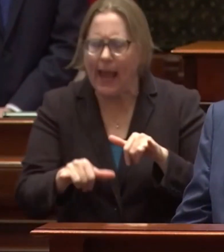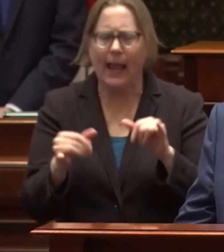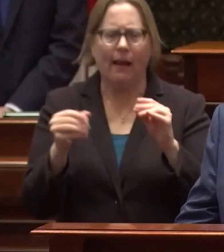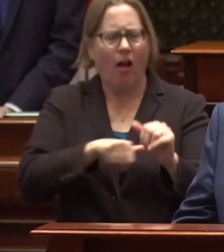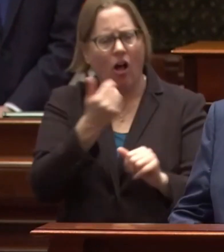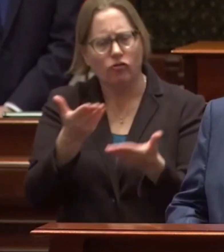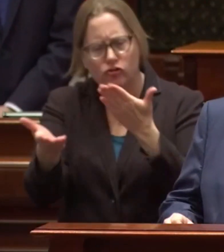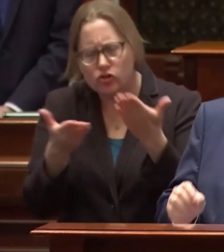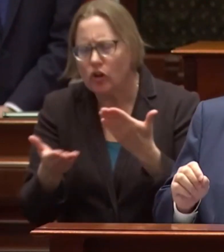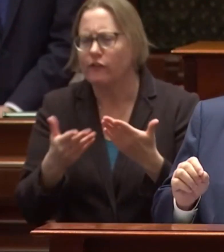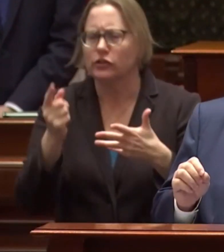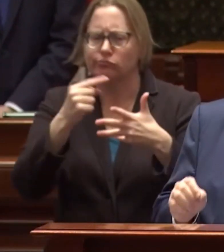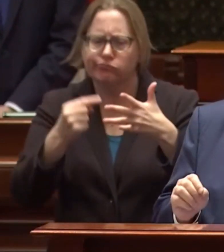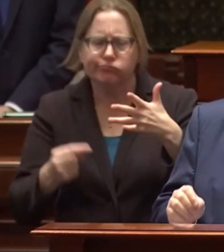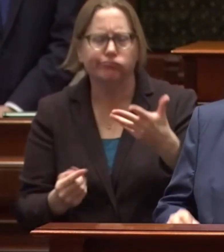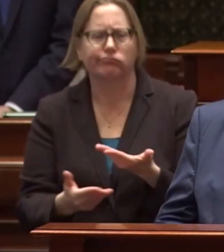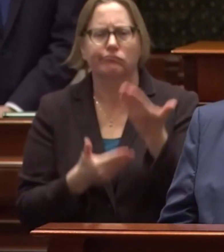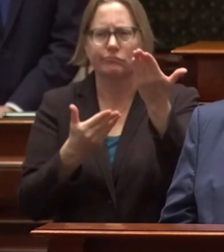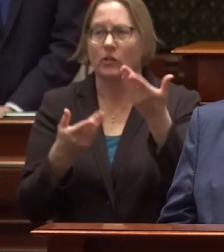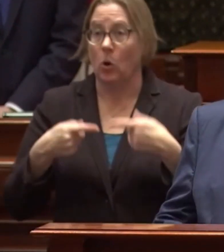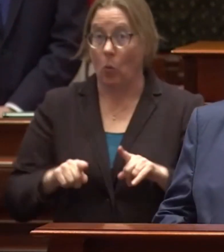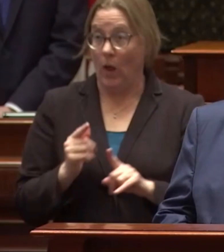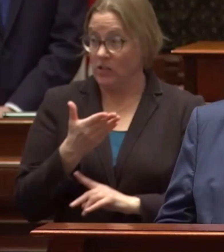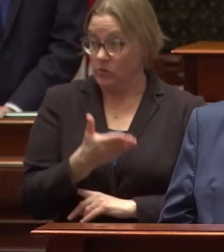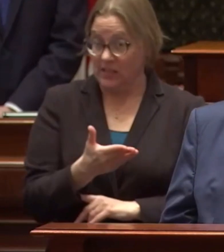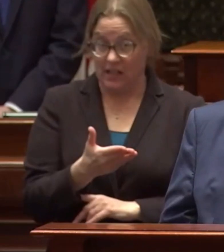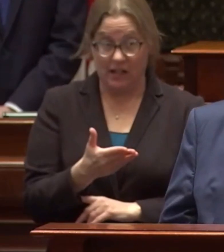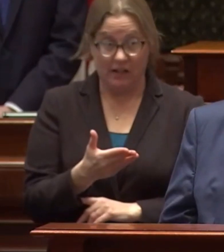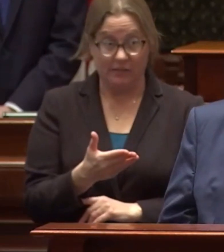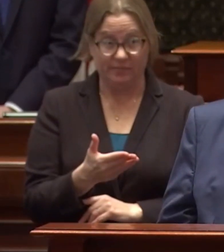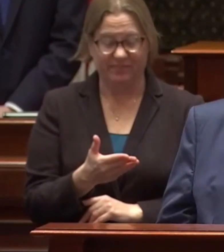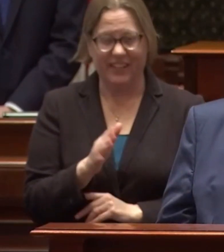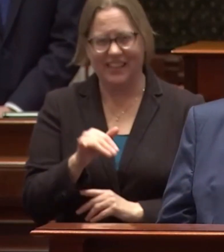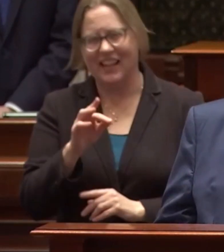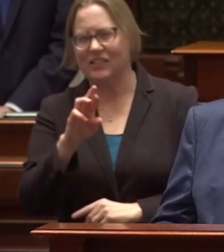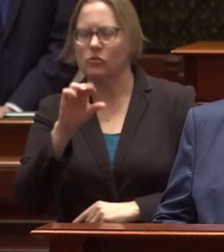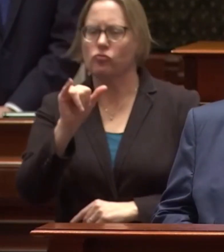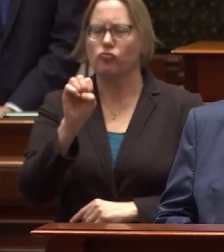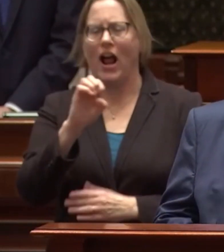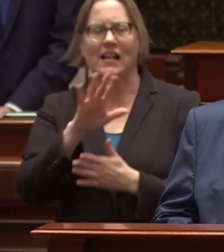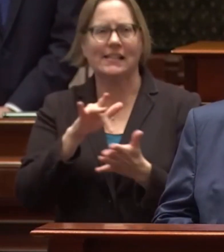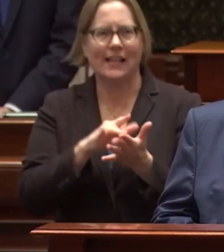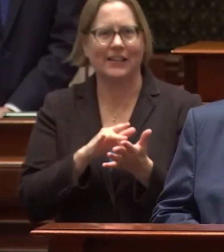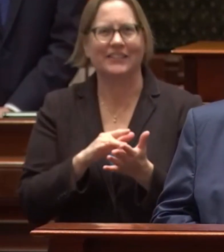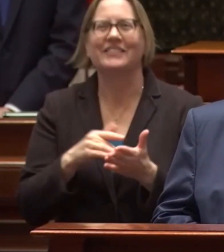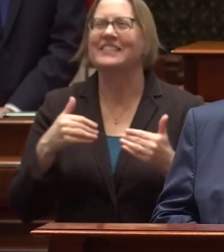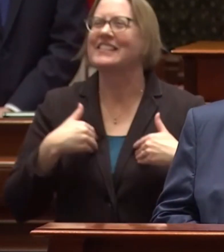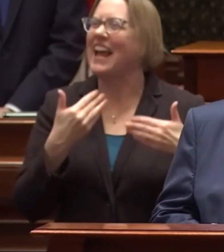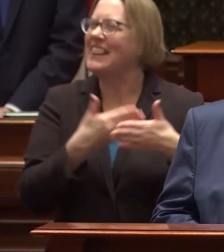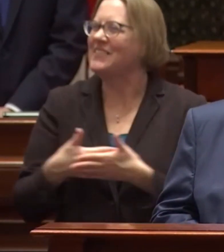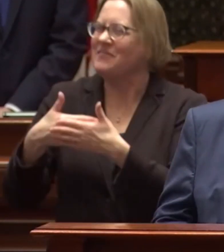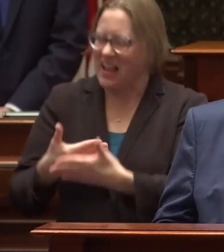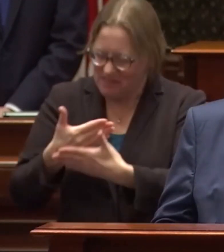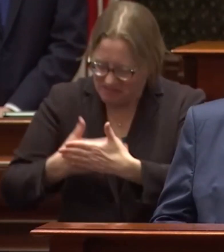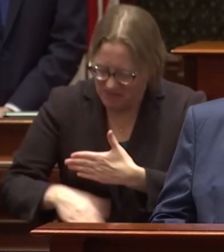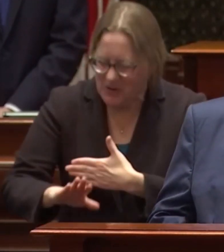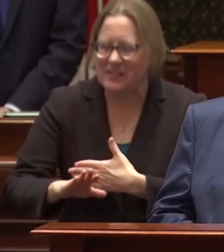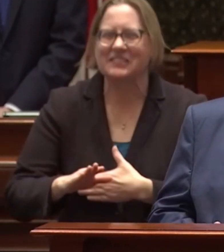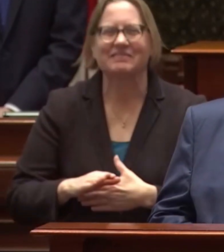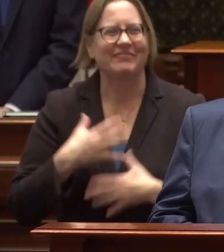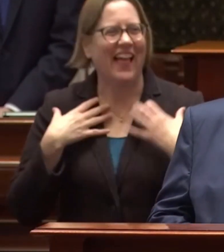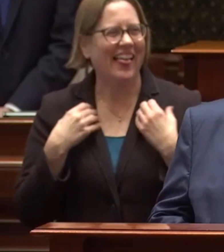services. While at Housing Forward's RISE Center, Jasmine gave birth to a healthy little